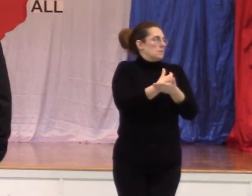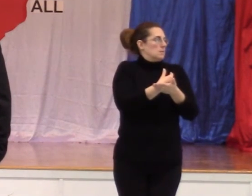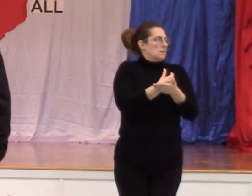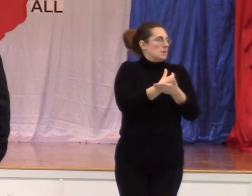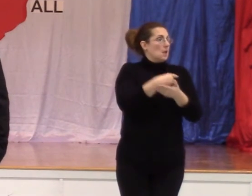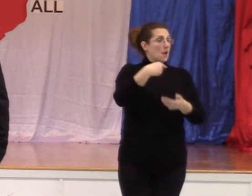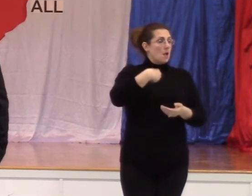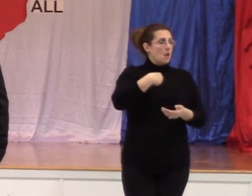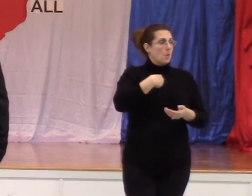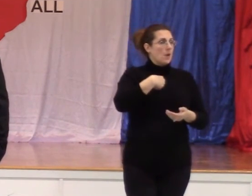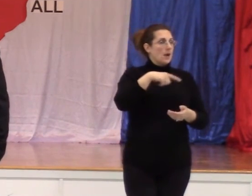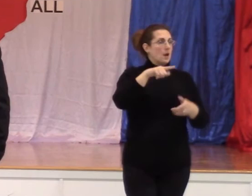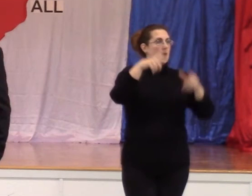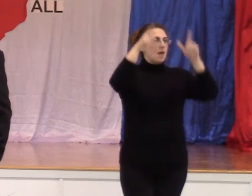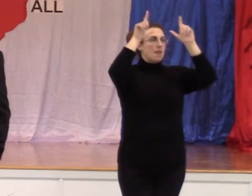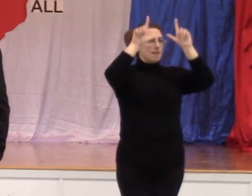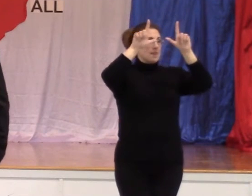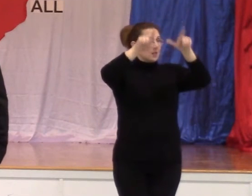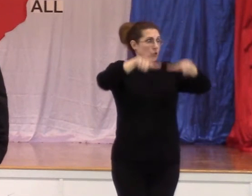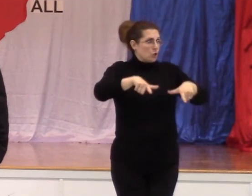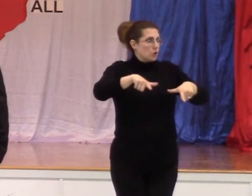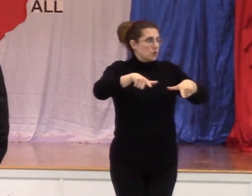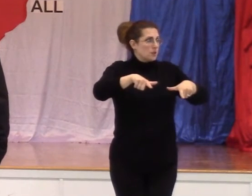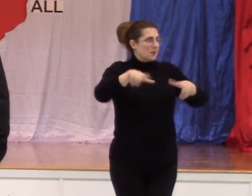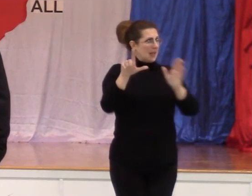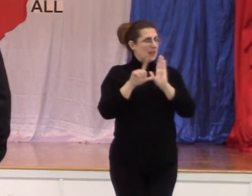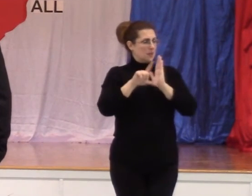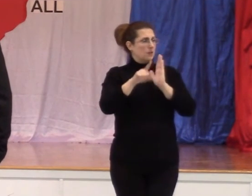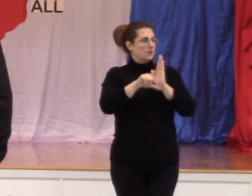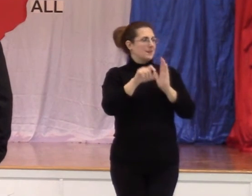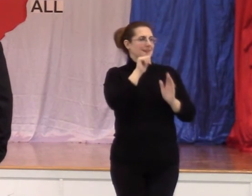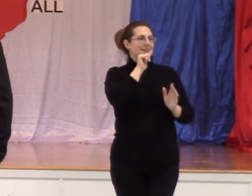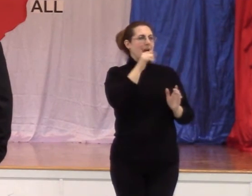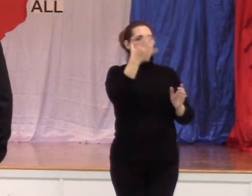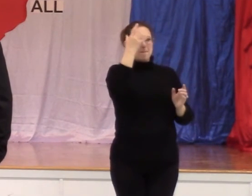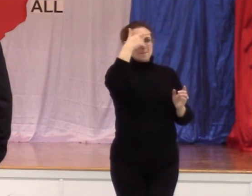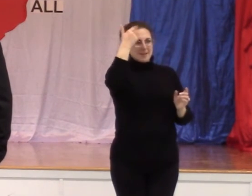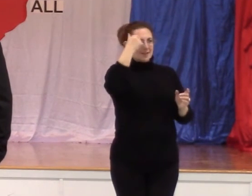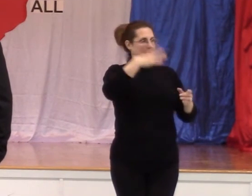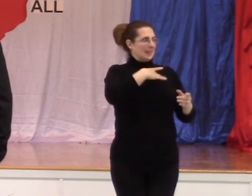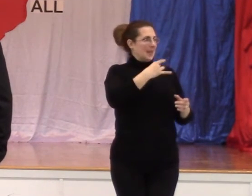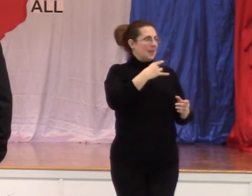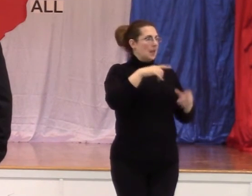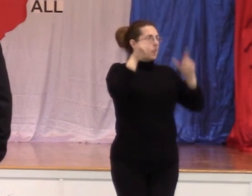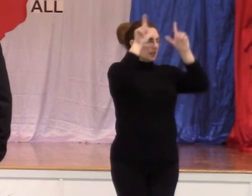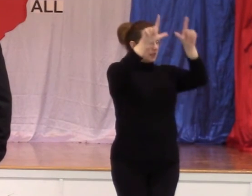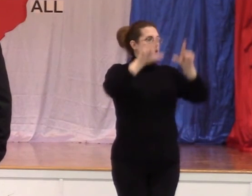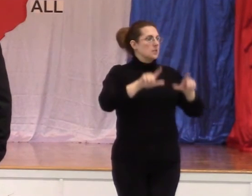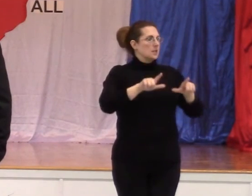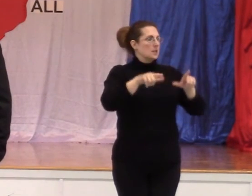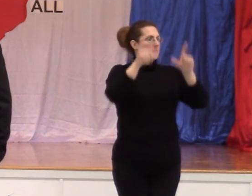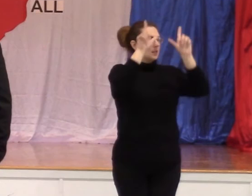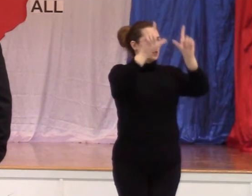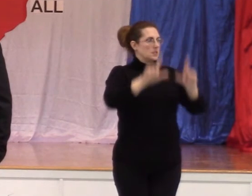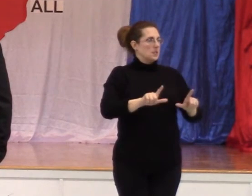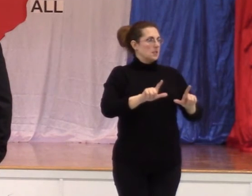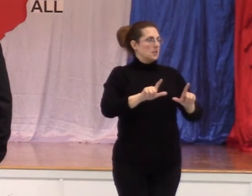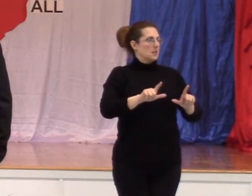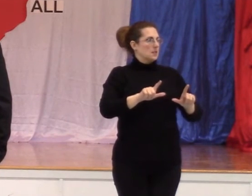We're liturgical as Lutherans, not because we like it. We're liturgical as Lutherans because that delivers the gospel.